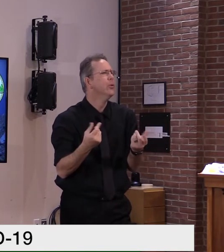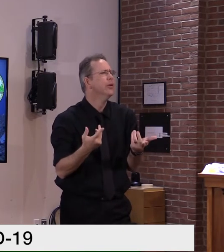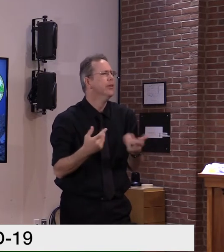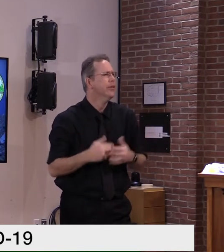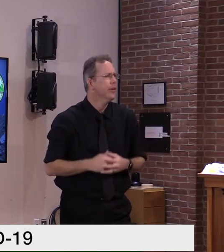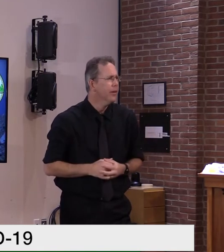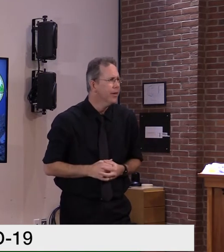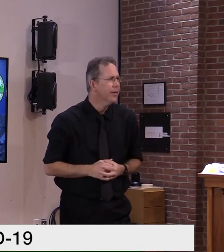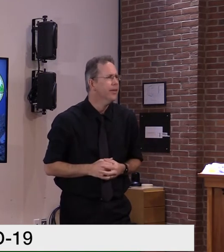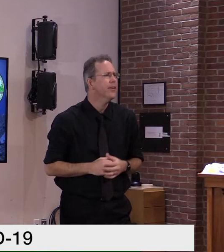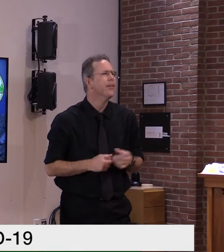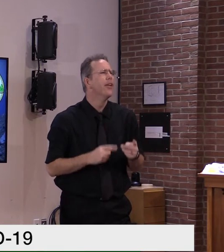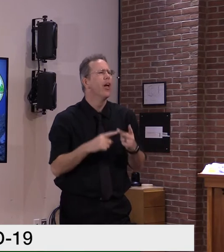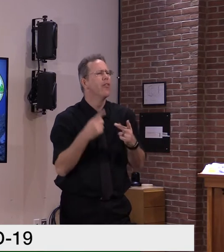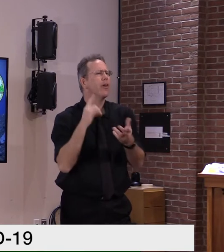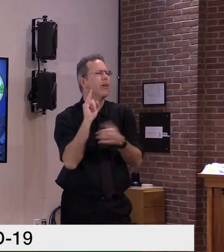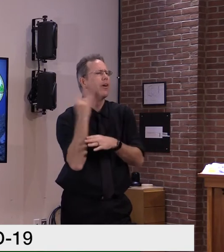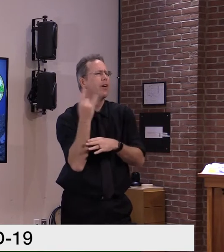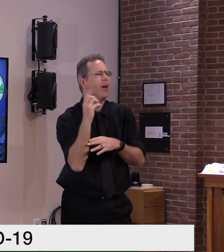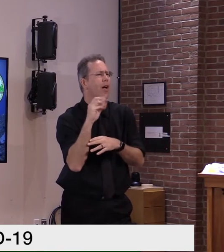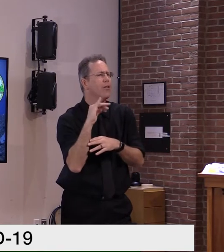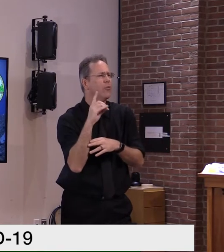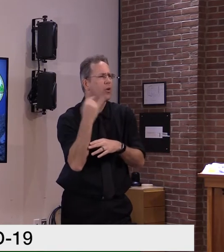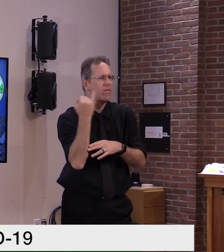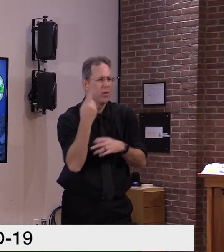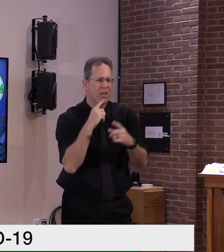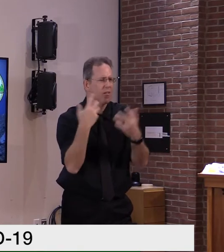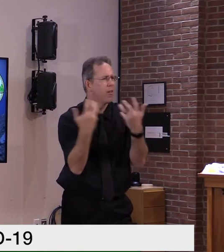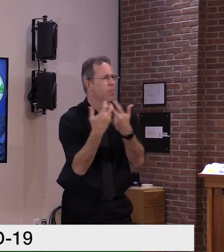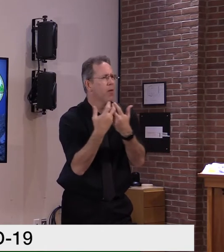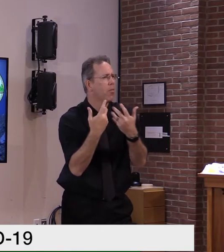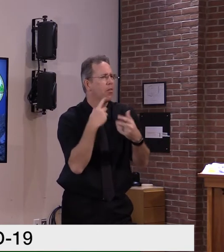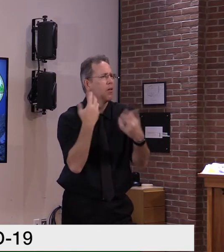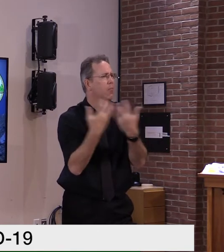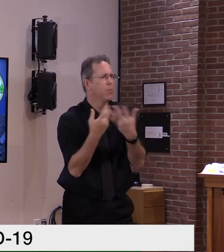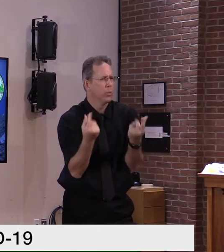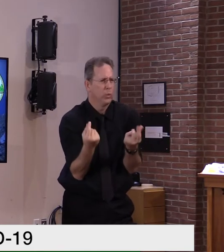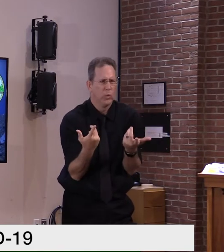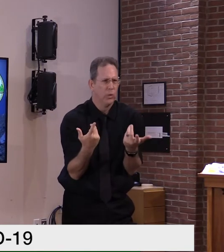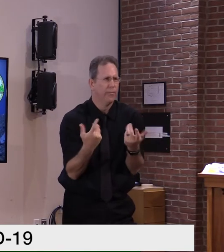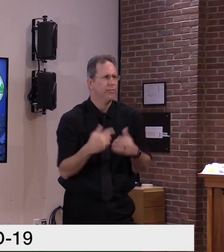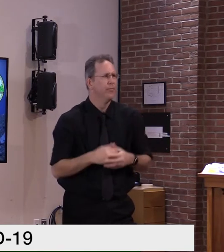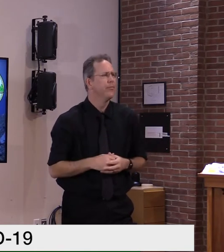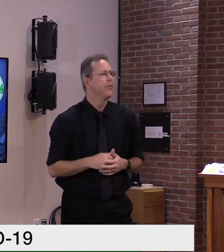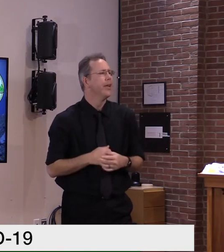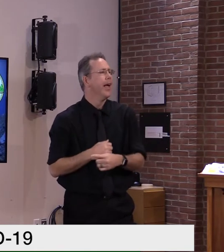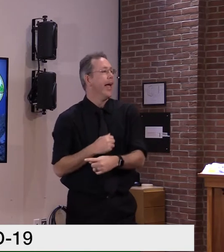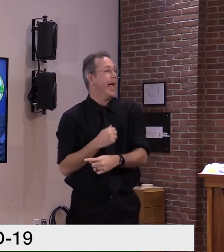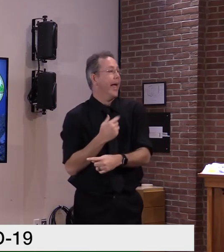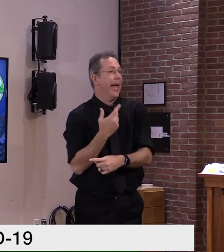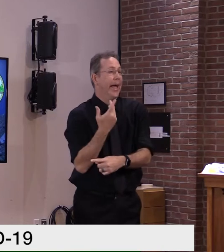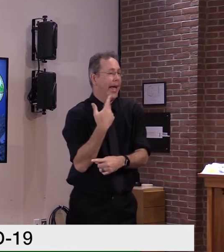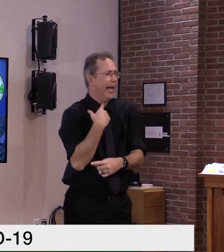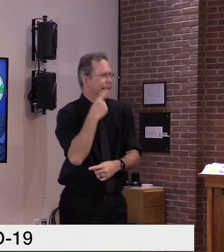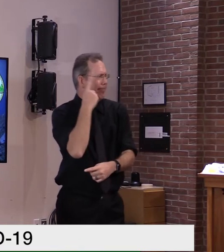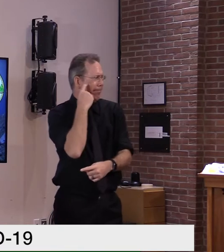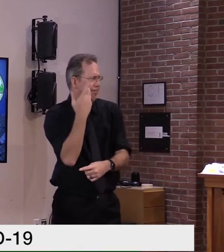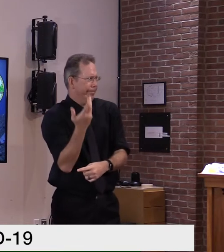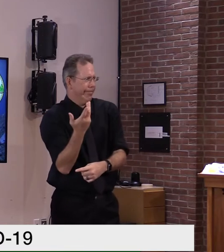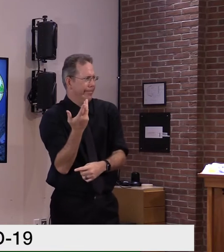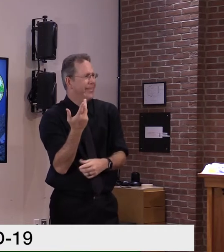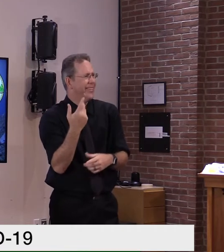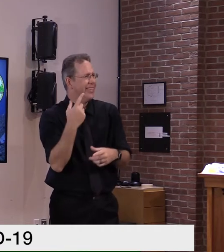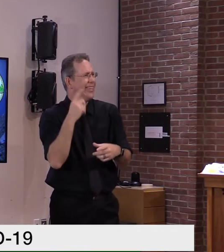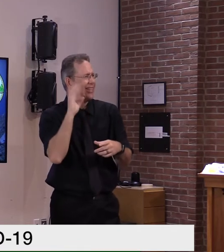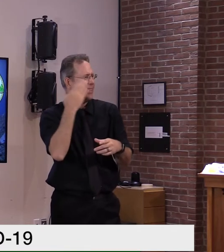a little bit perplexed. I can help this individual if you'd like. Just give me a call. But we have set up multiple ways that you